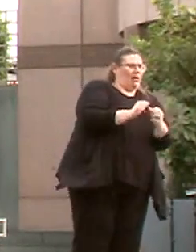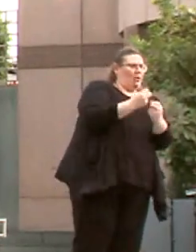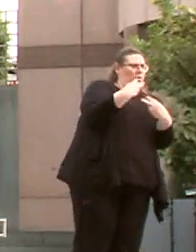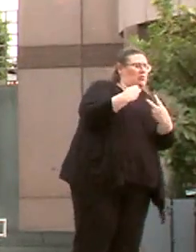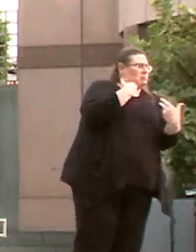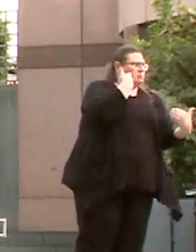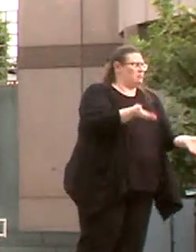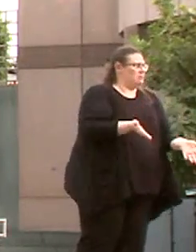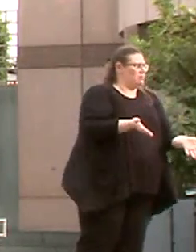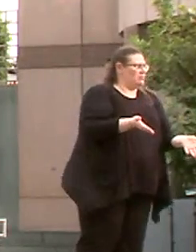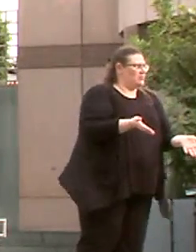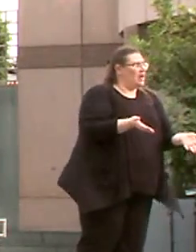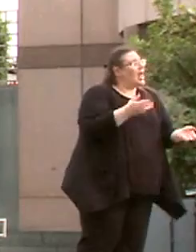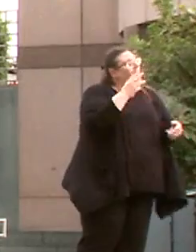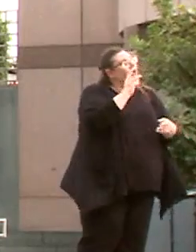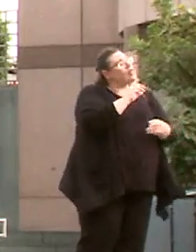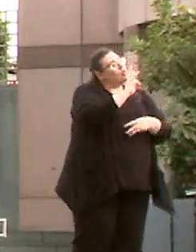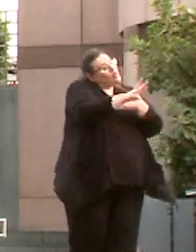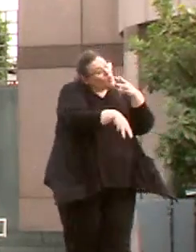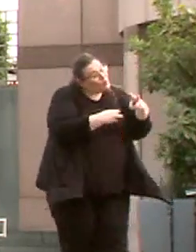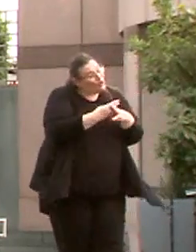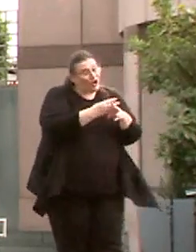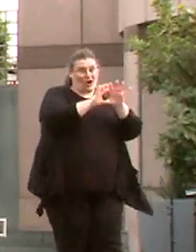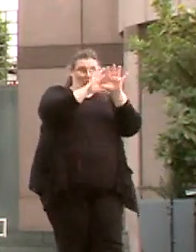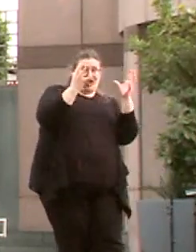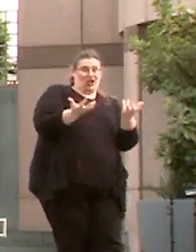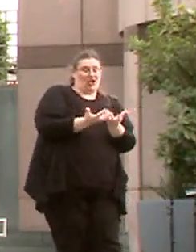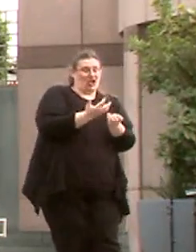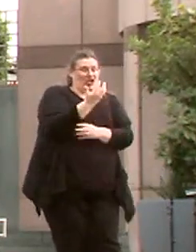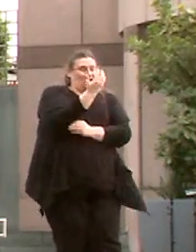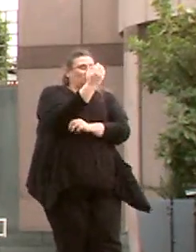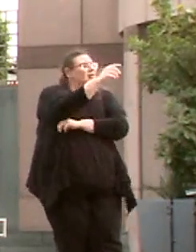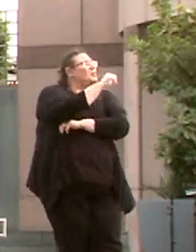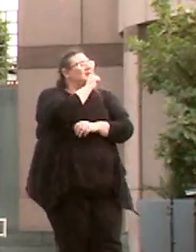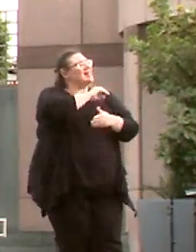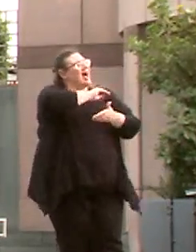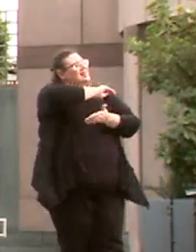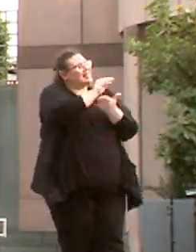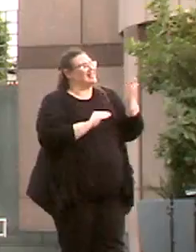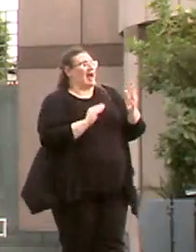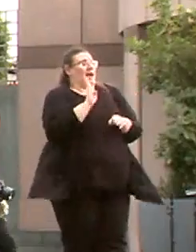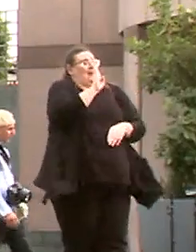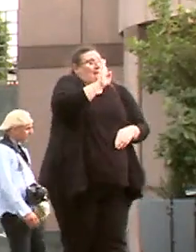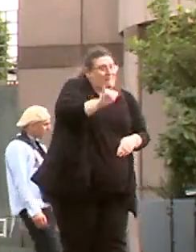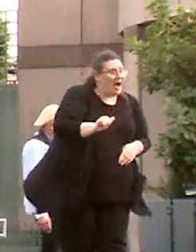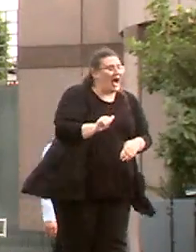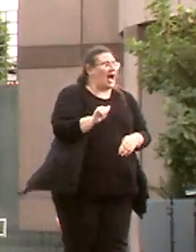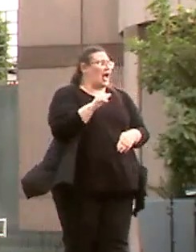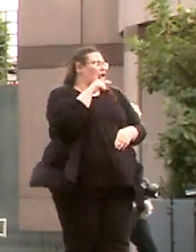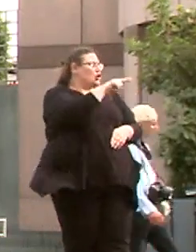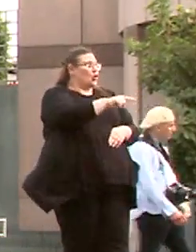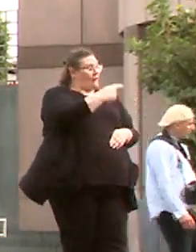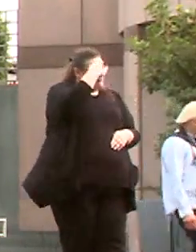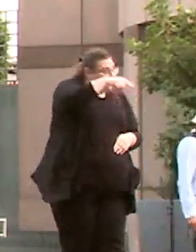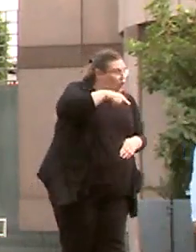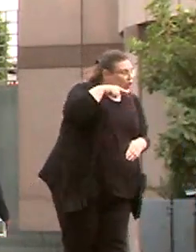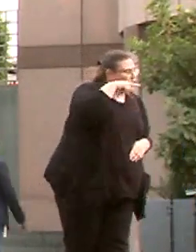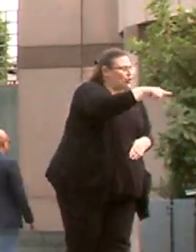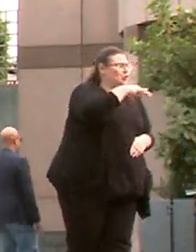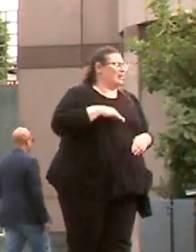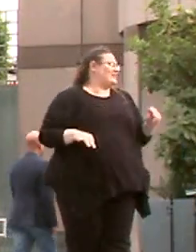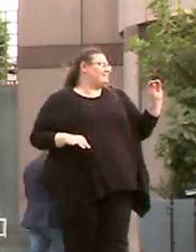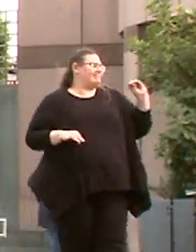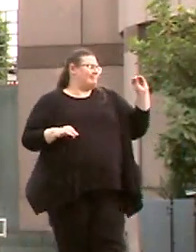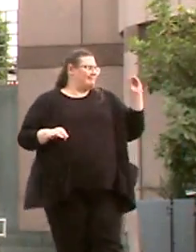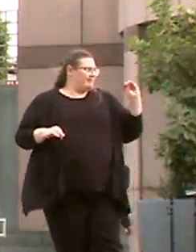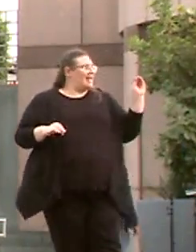do know the world that you live in has not been designed by or for you to benefit from it.